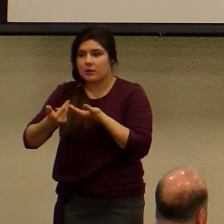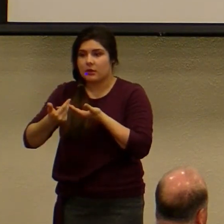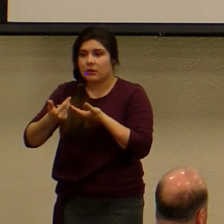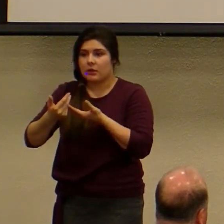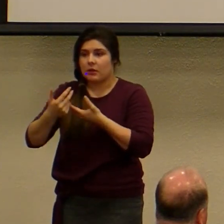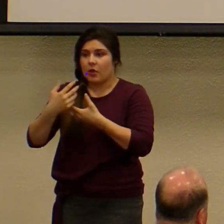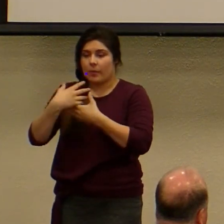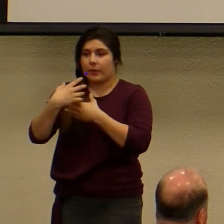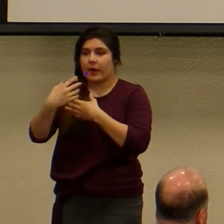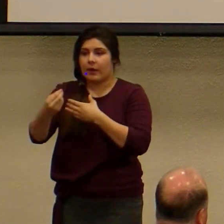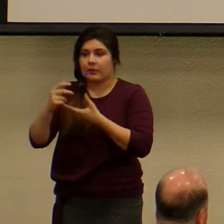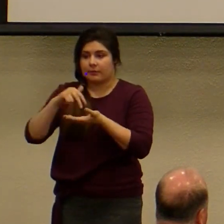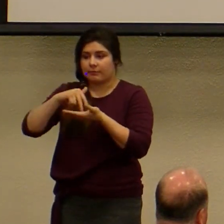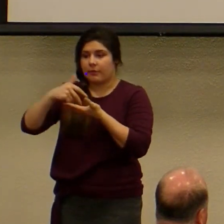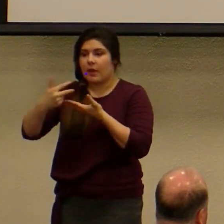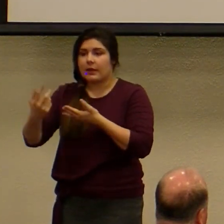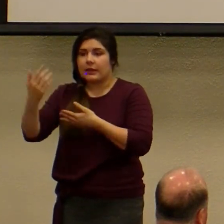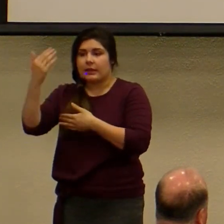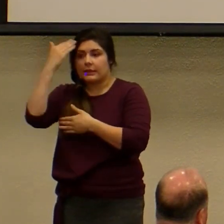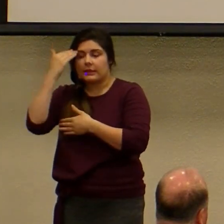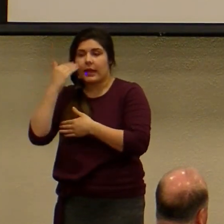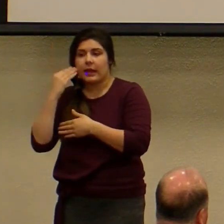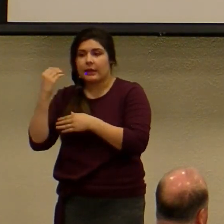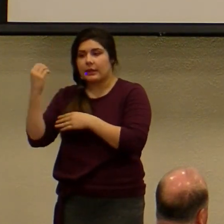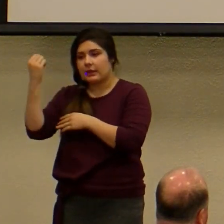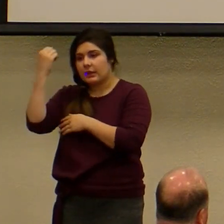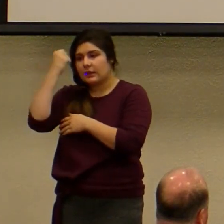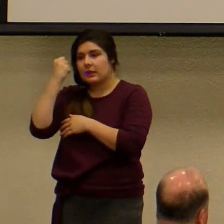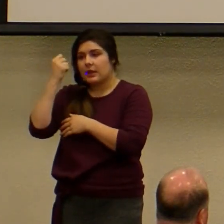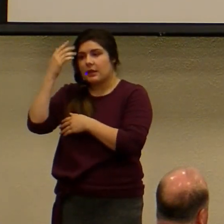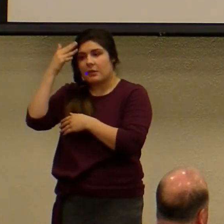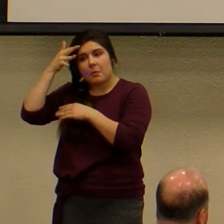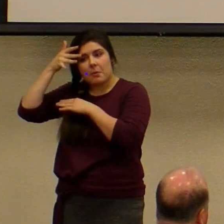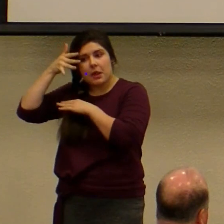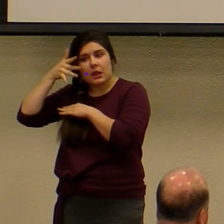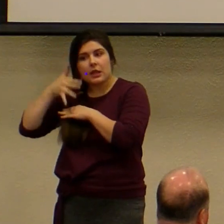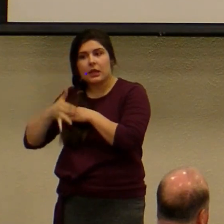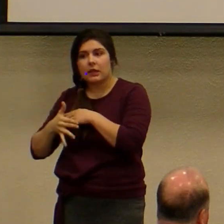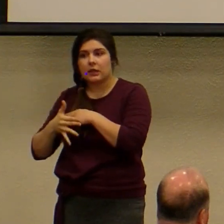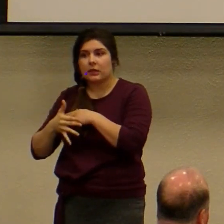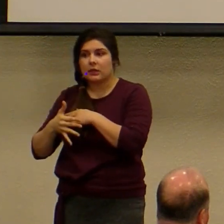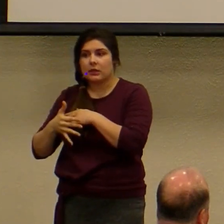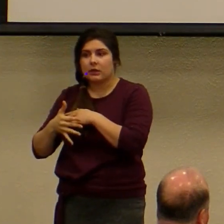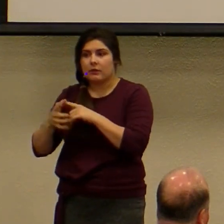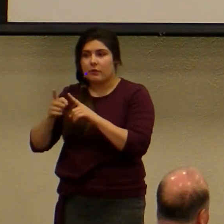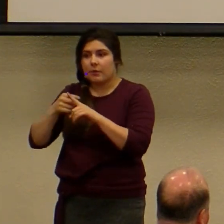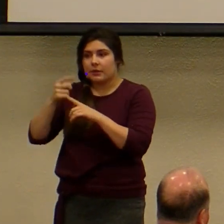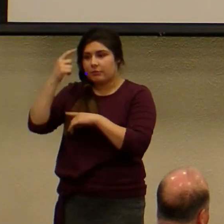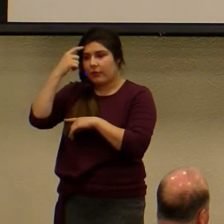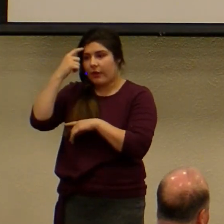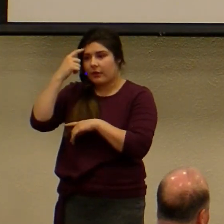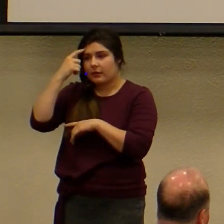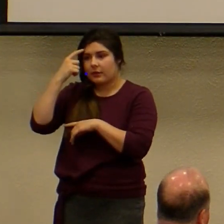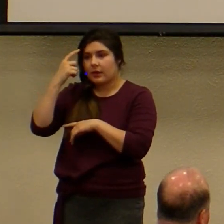was rushed back into the hospital, blood on his brain, and a day later, he died.